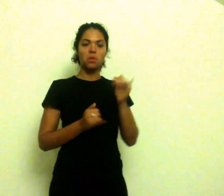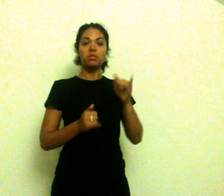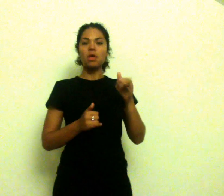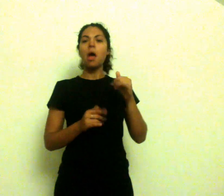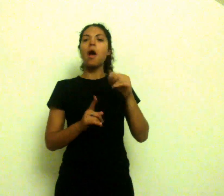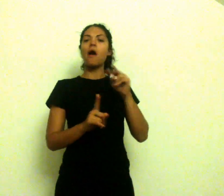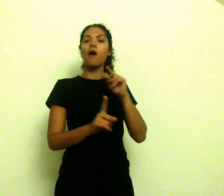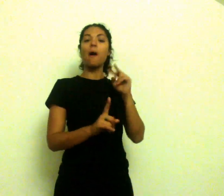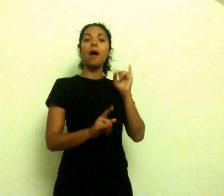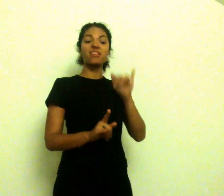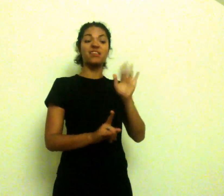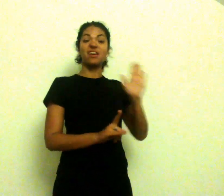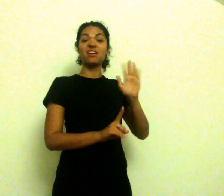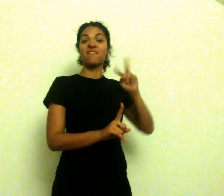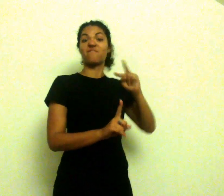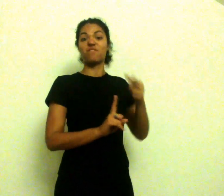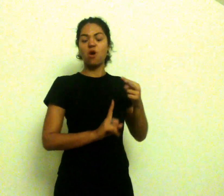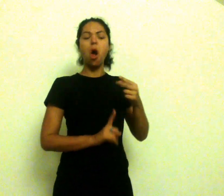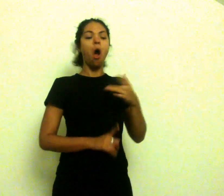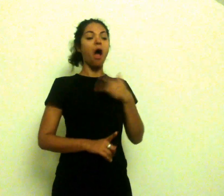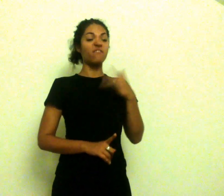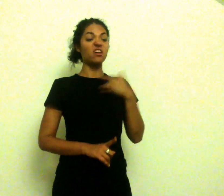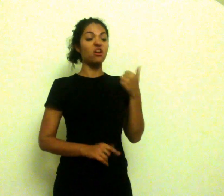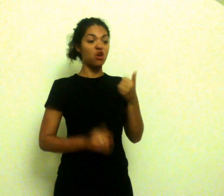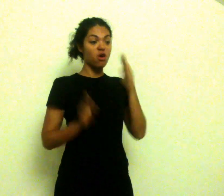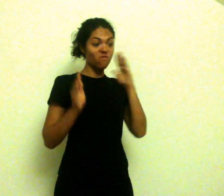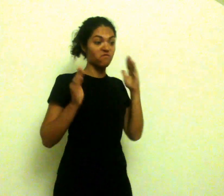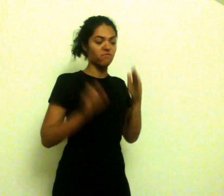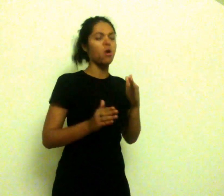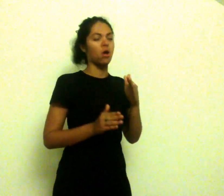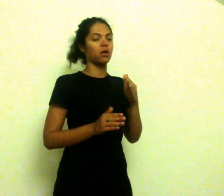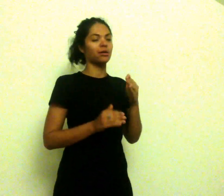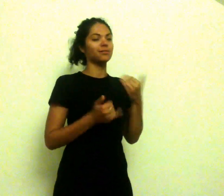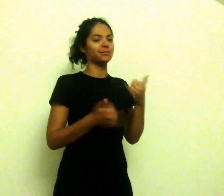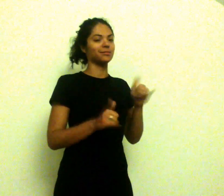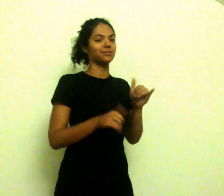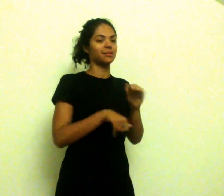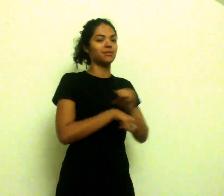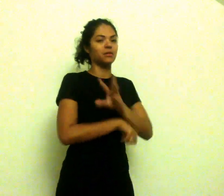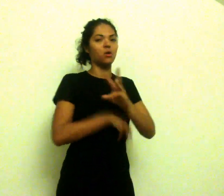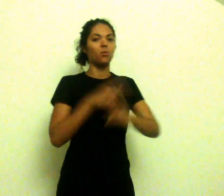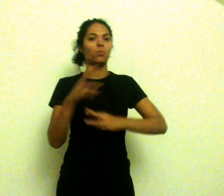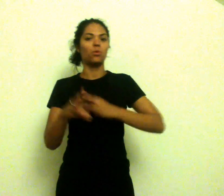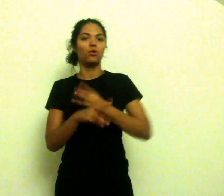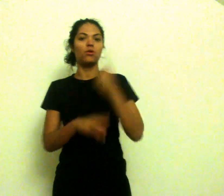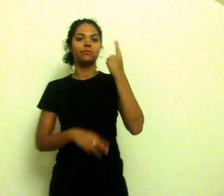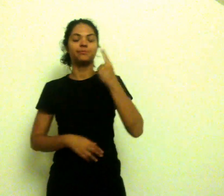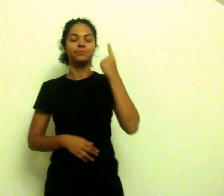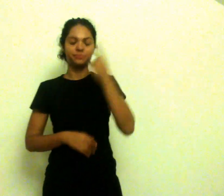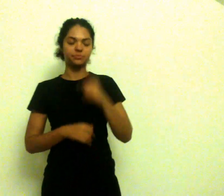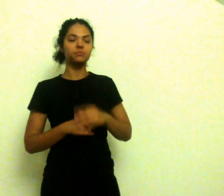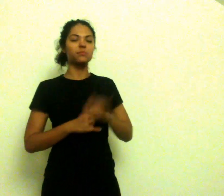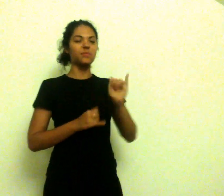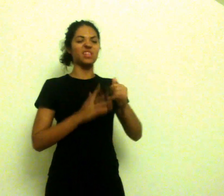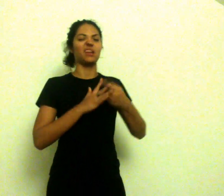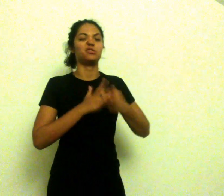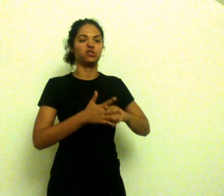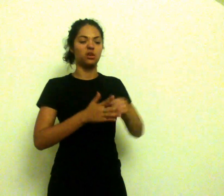sway. But in the middle of all of this, the categories are being eroded. The first description, I think, of our way of